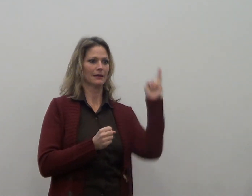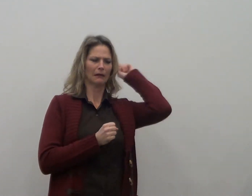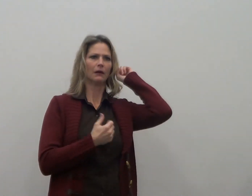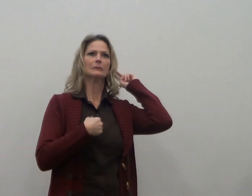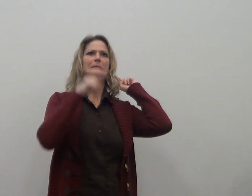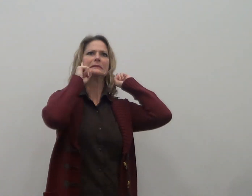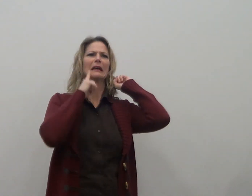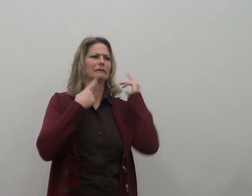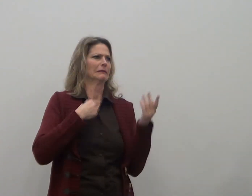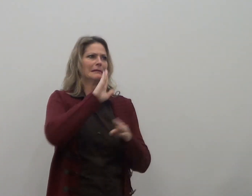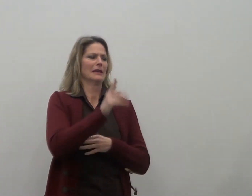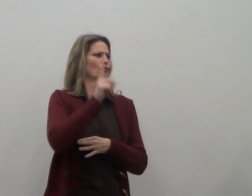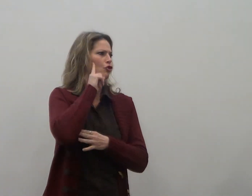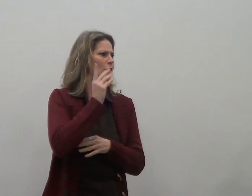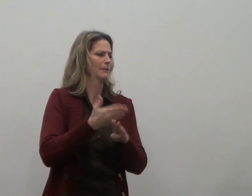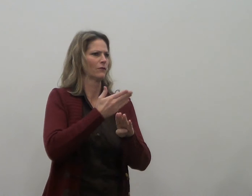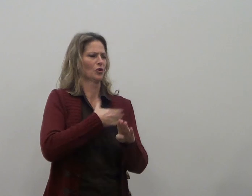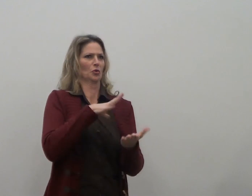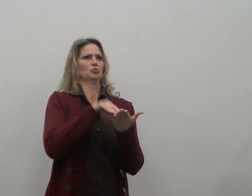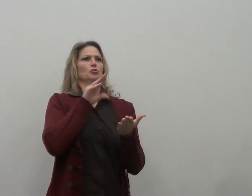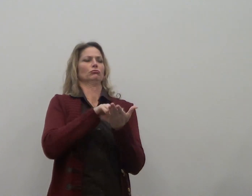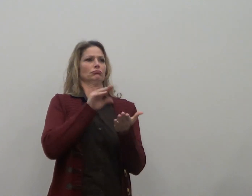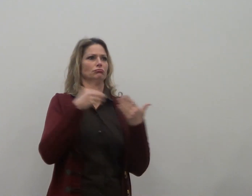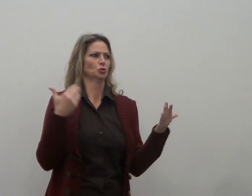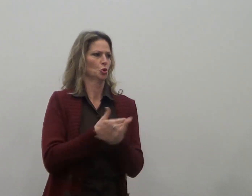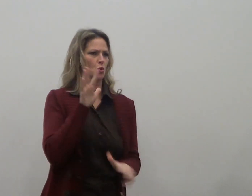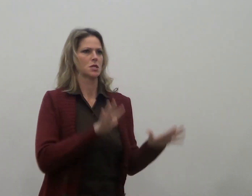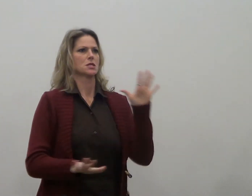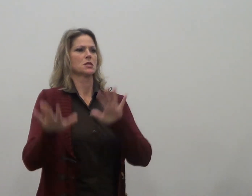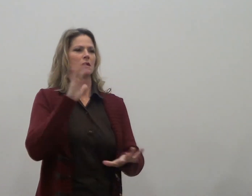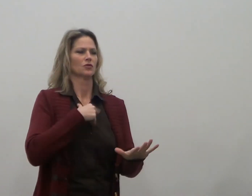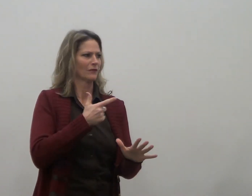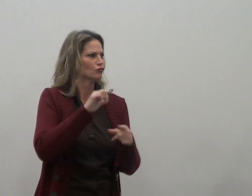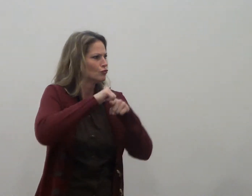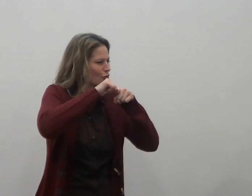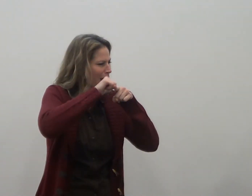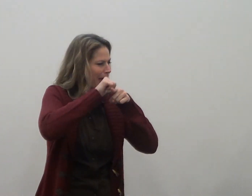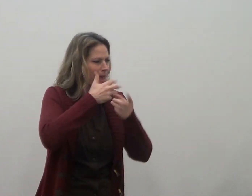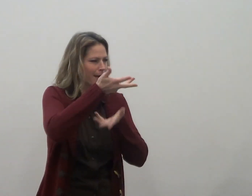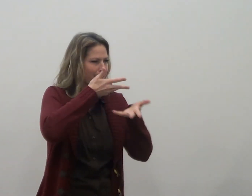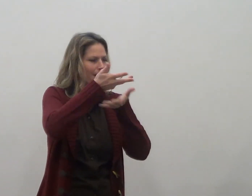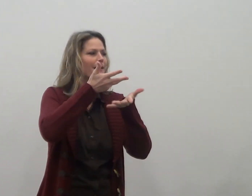and so it's a different kind of sound, and it's kind of, they have to start over, and it's really interesting.